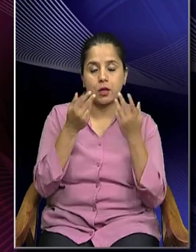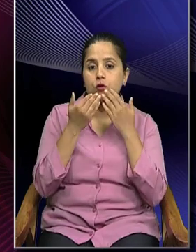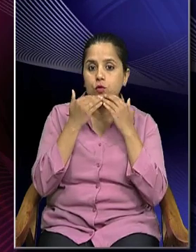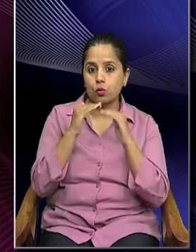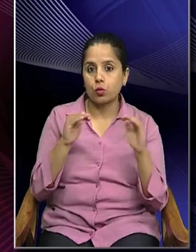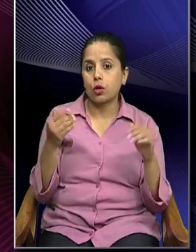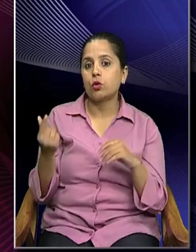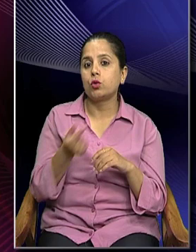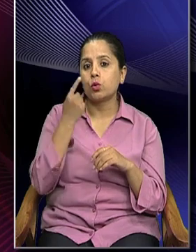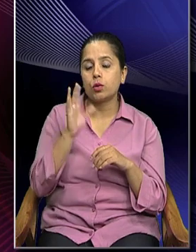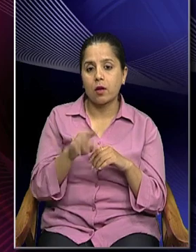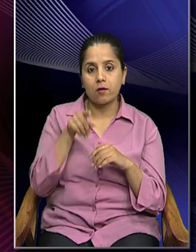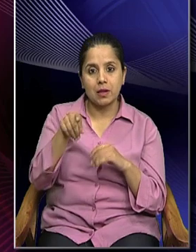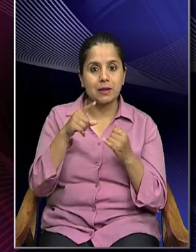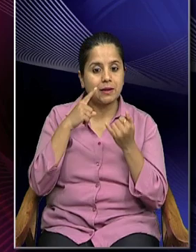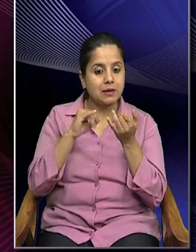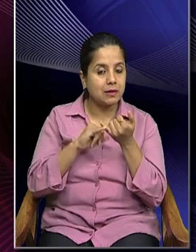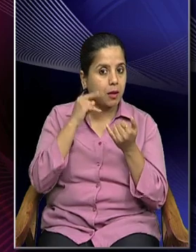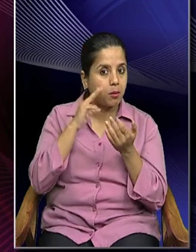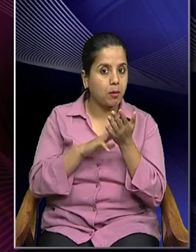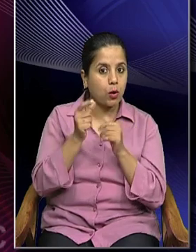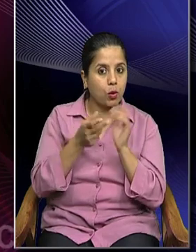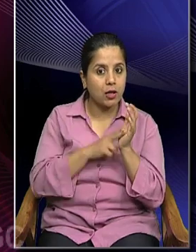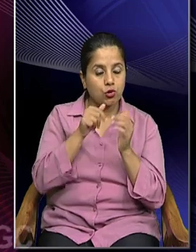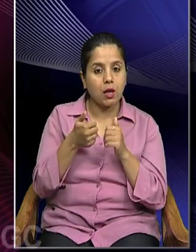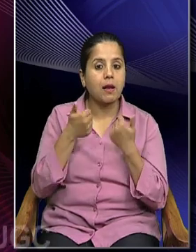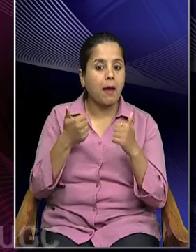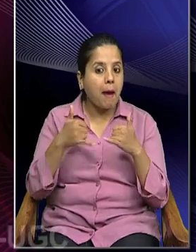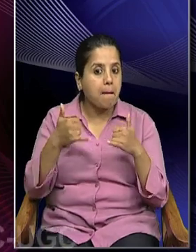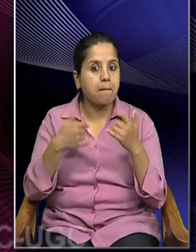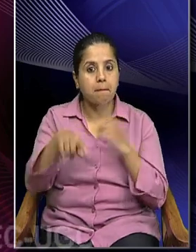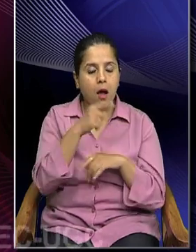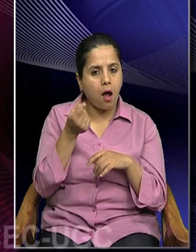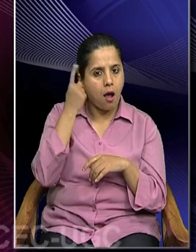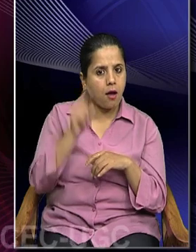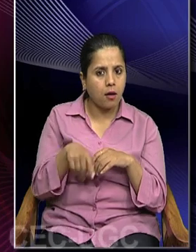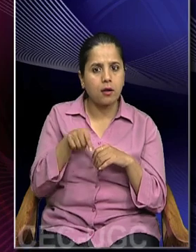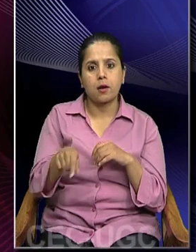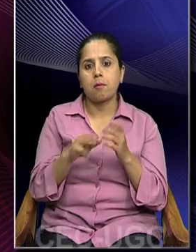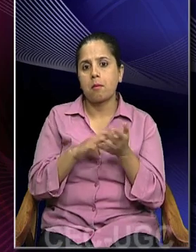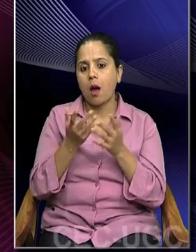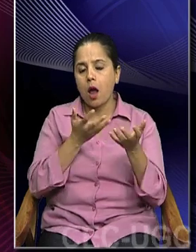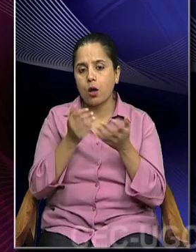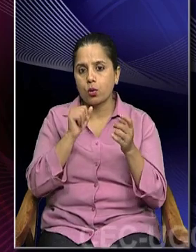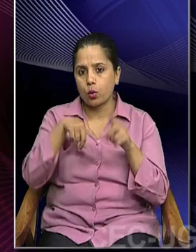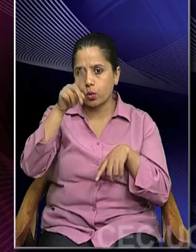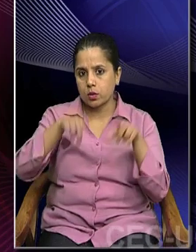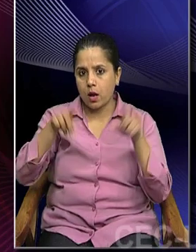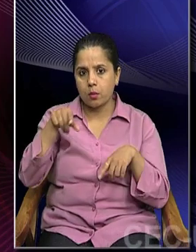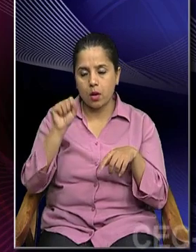students use a simulation game to understand the market dynamics and are assessed on their